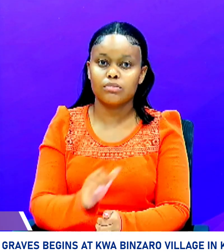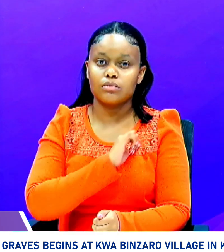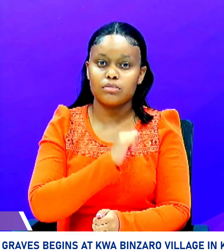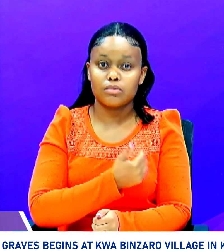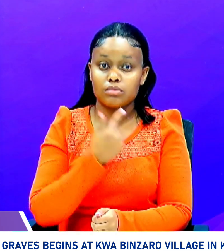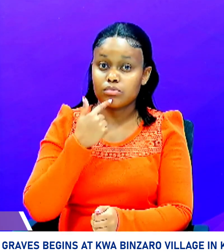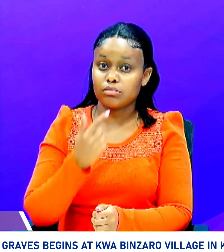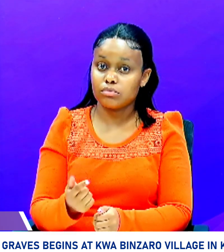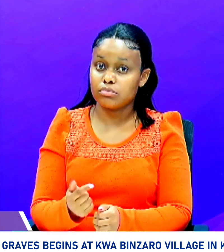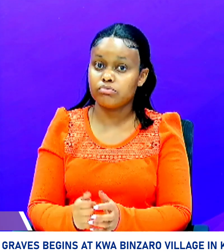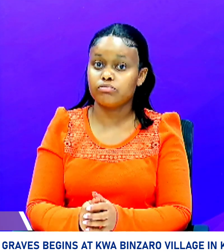the area.